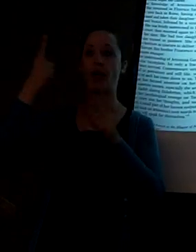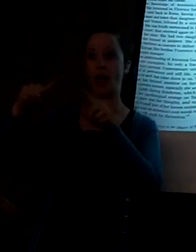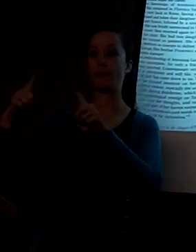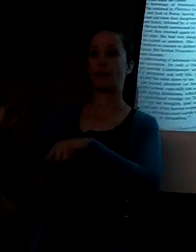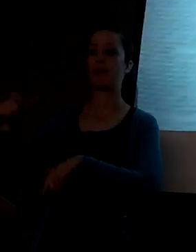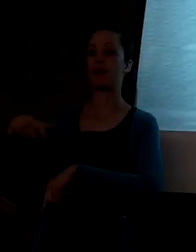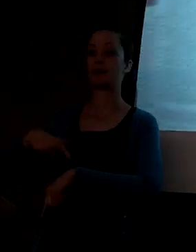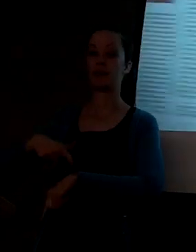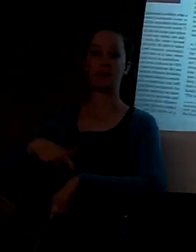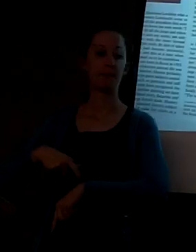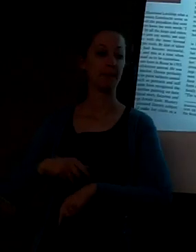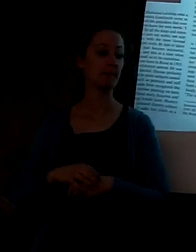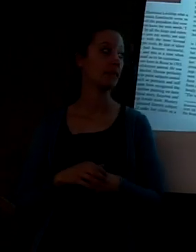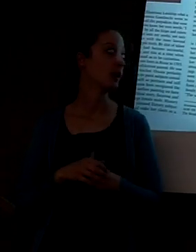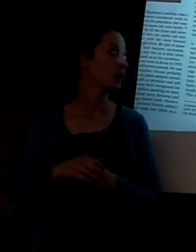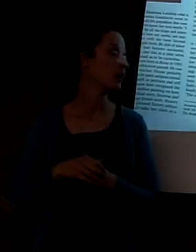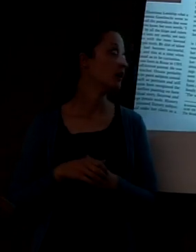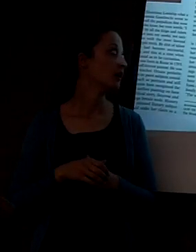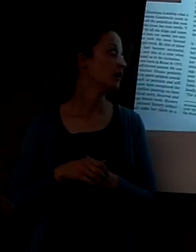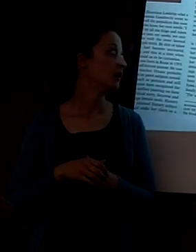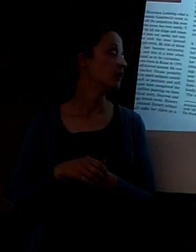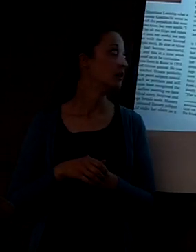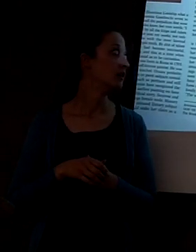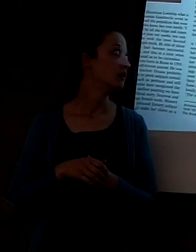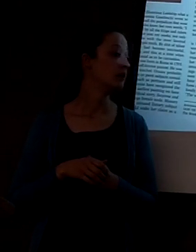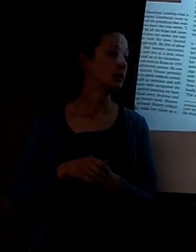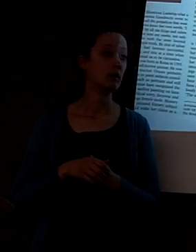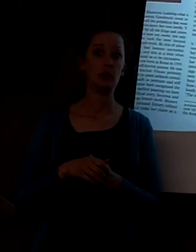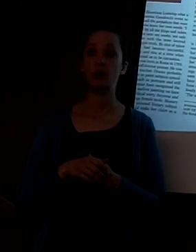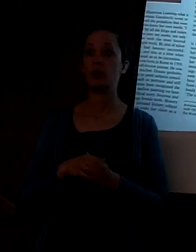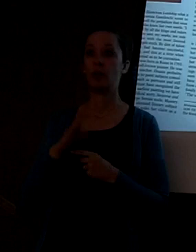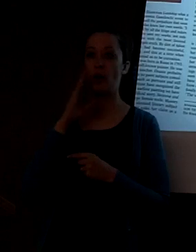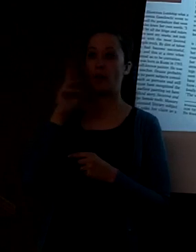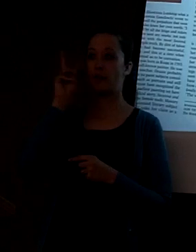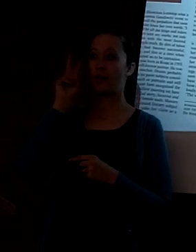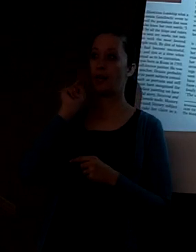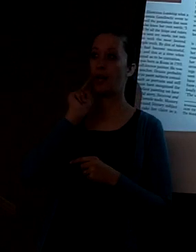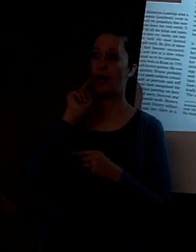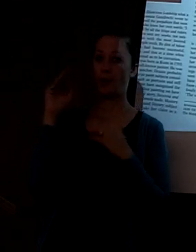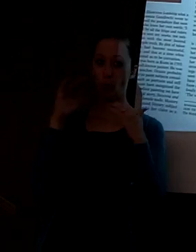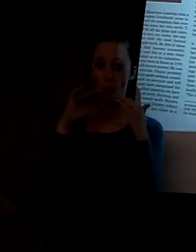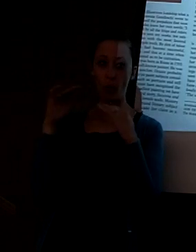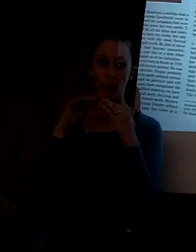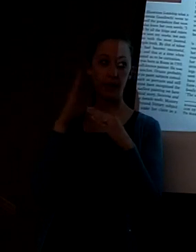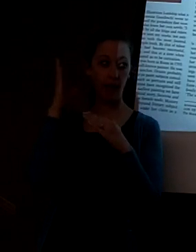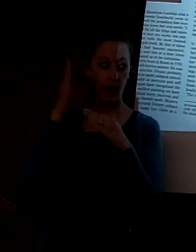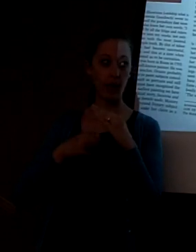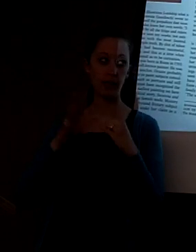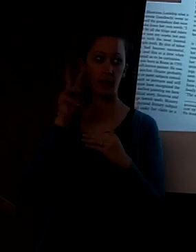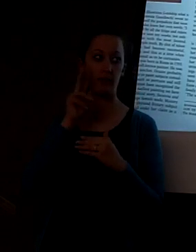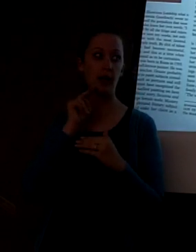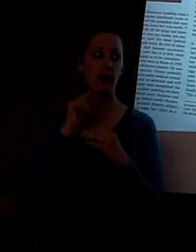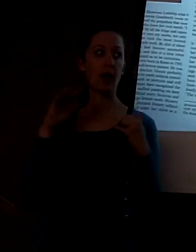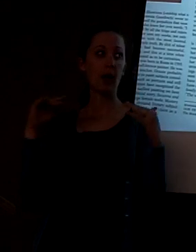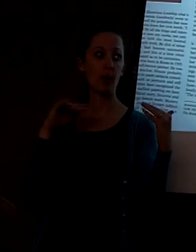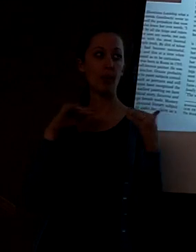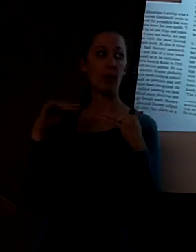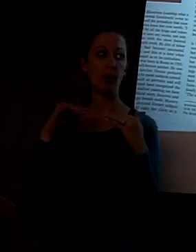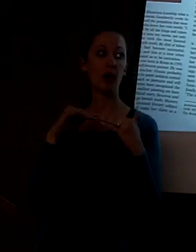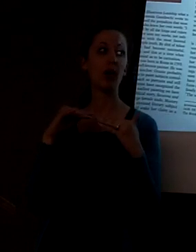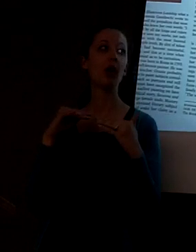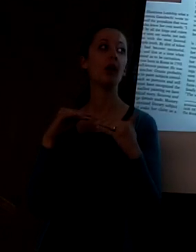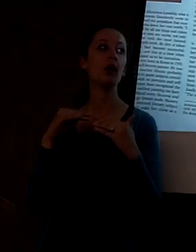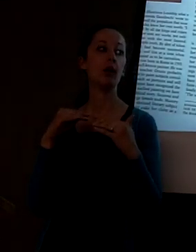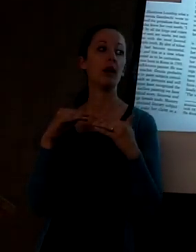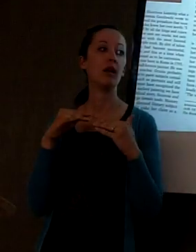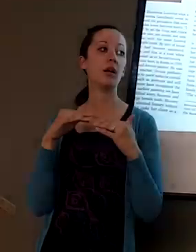period. And when you look at the Vietnam War period, the art that Siegel